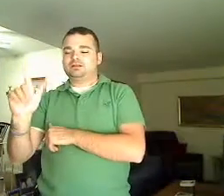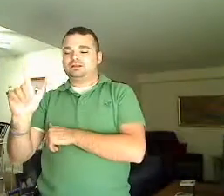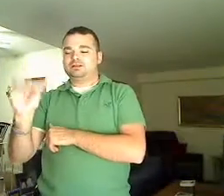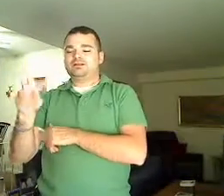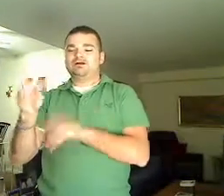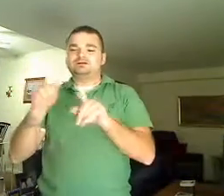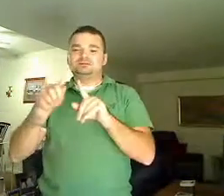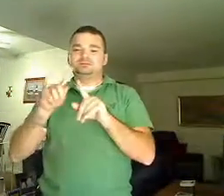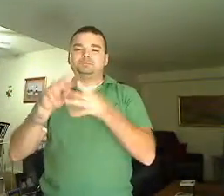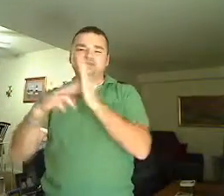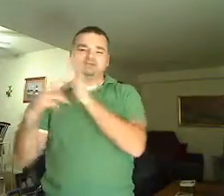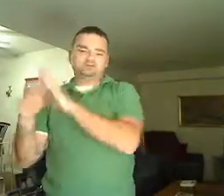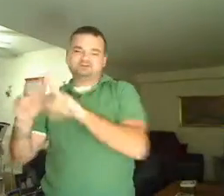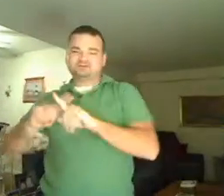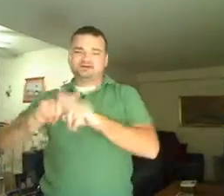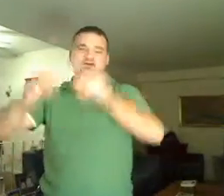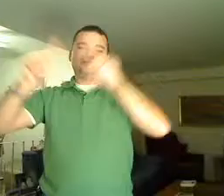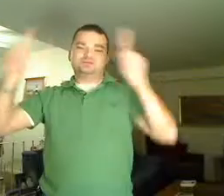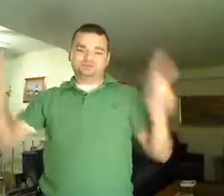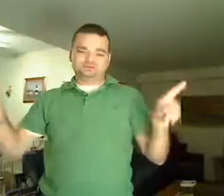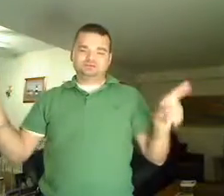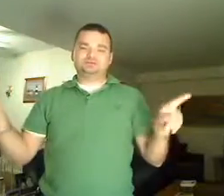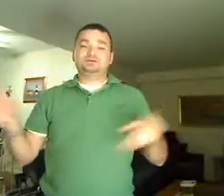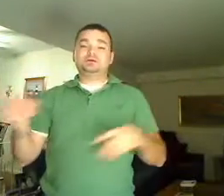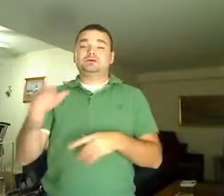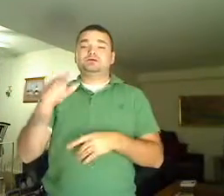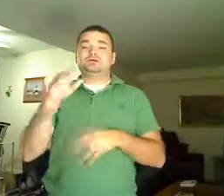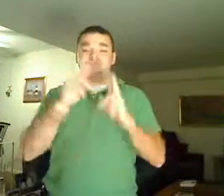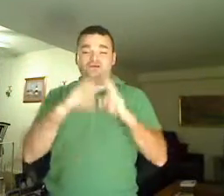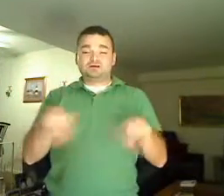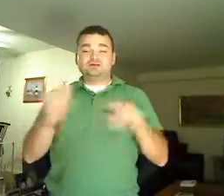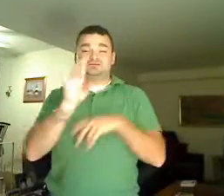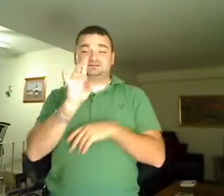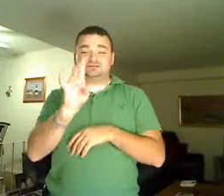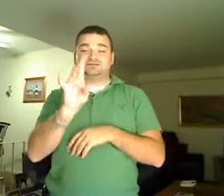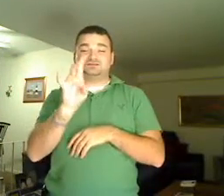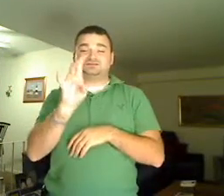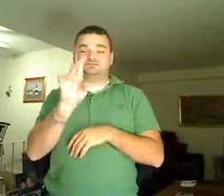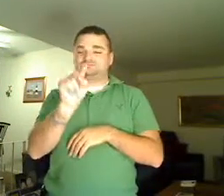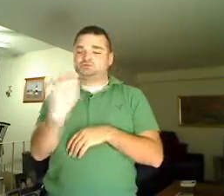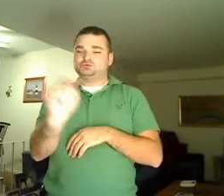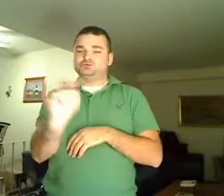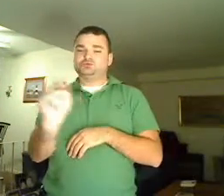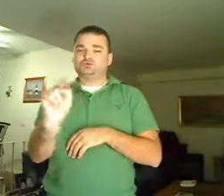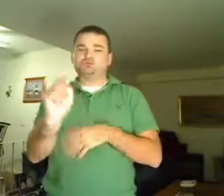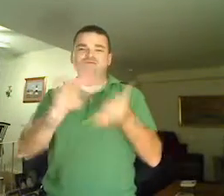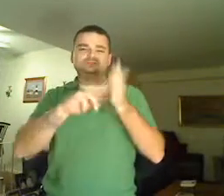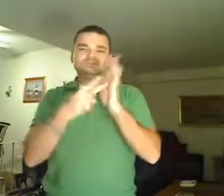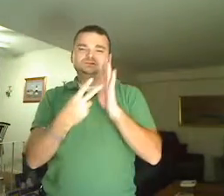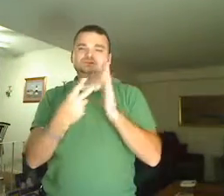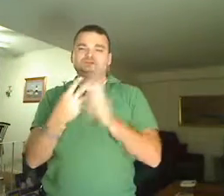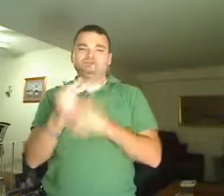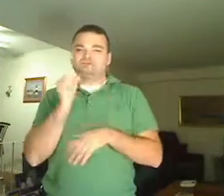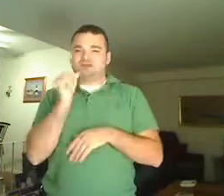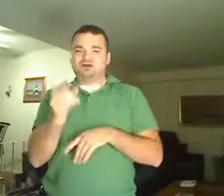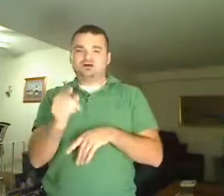opposite of acidic. Something with a pH value of 7 we call neutral, and this means that it is